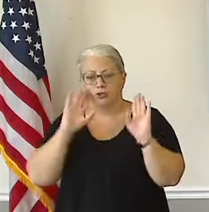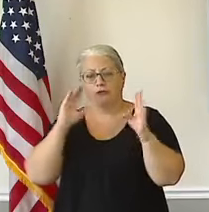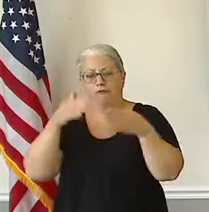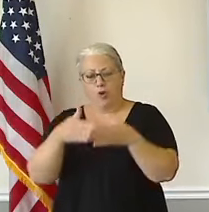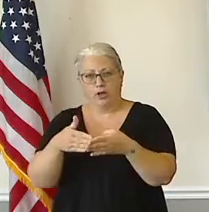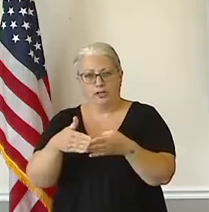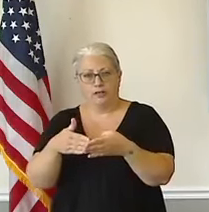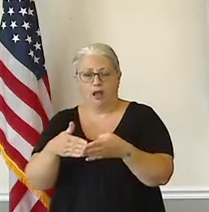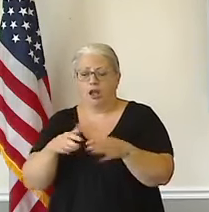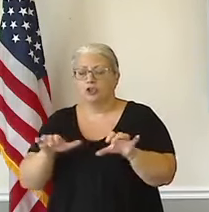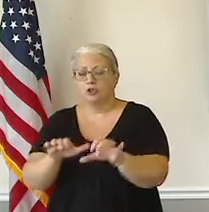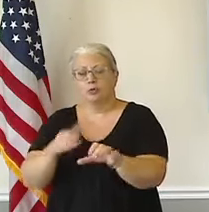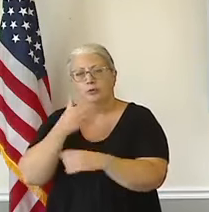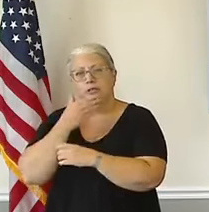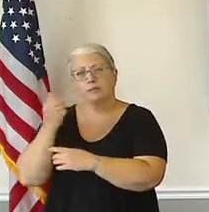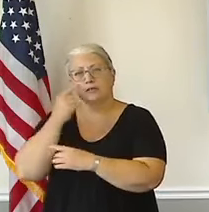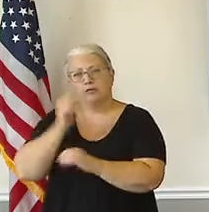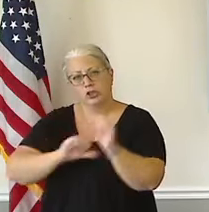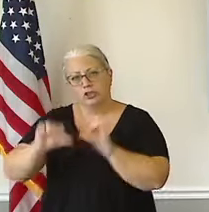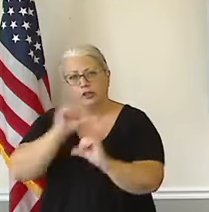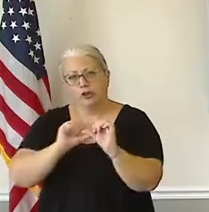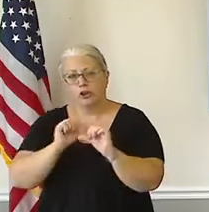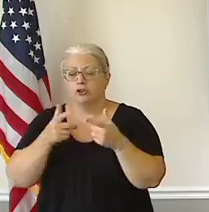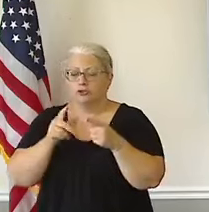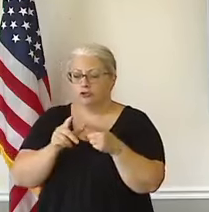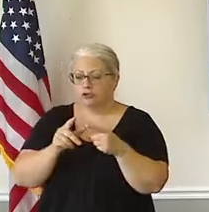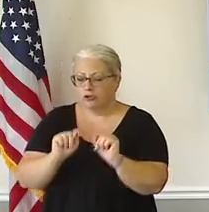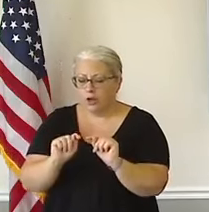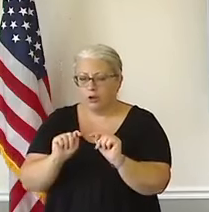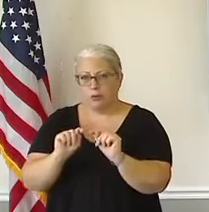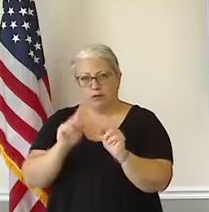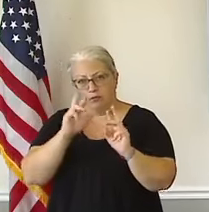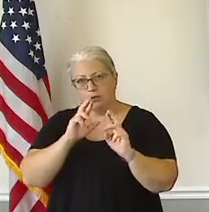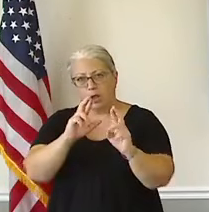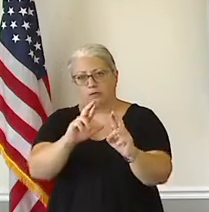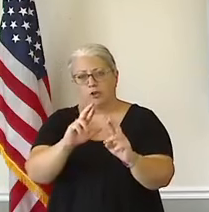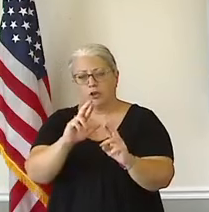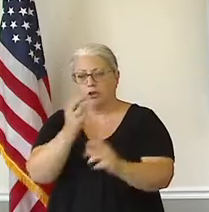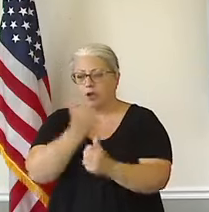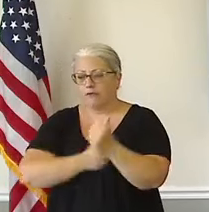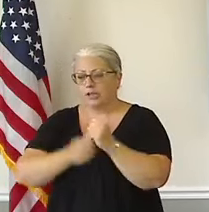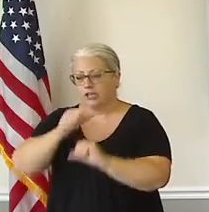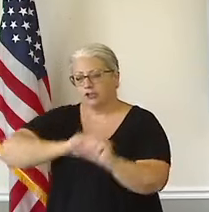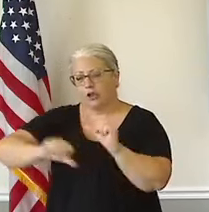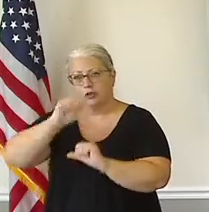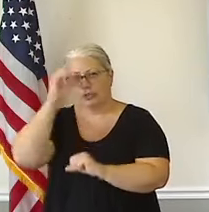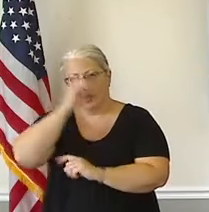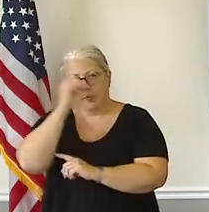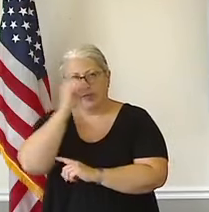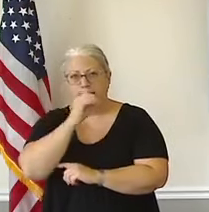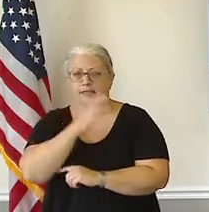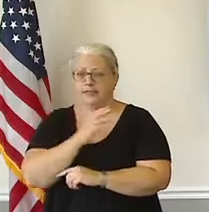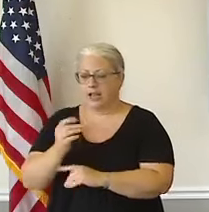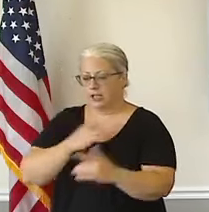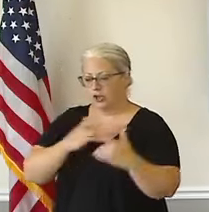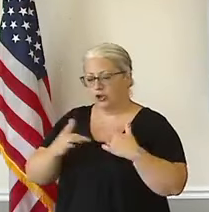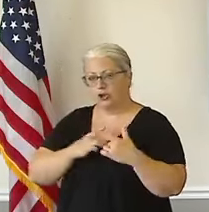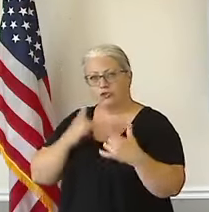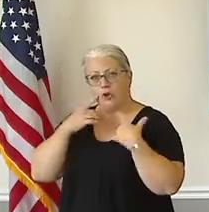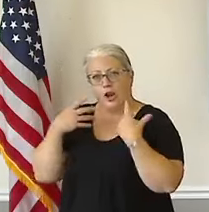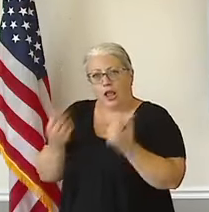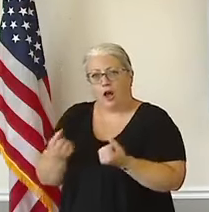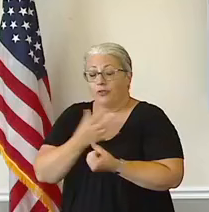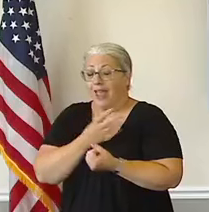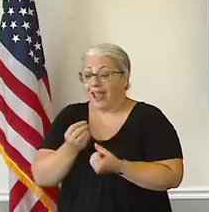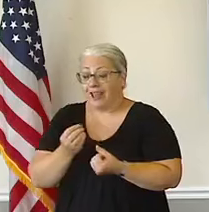to be respectful of various opinions that we might have, and to be considerate of each other's concern for health and for concern for getting back to